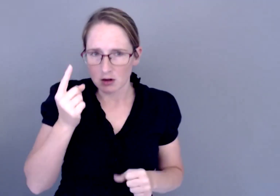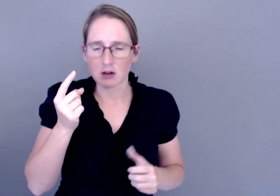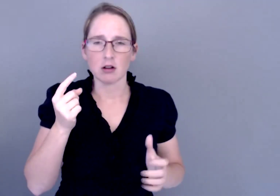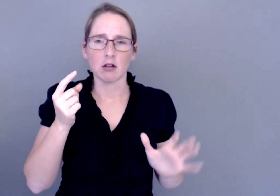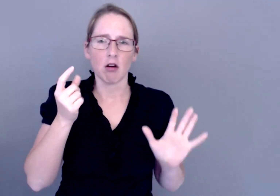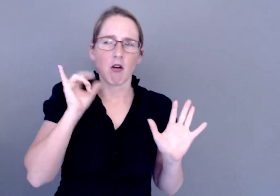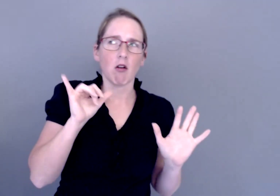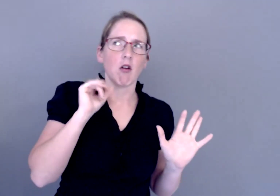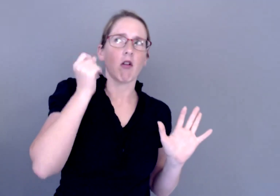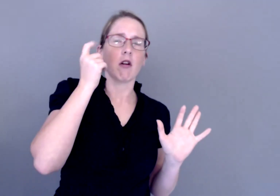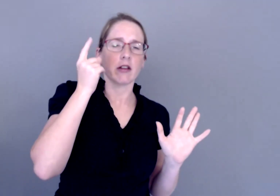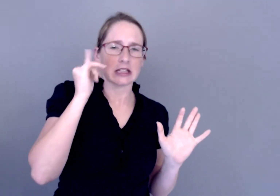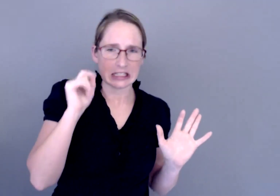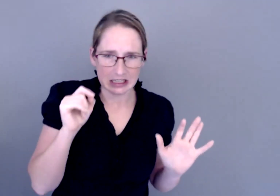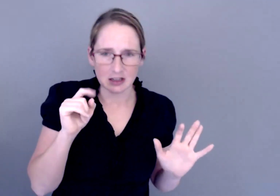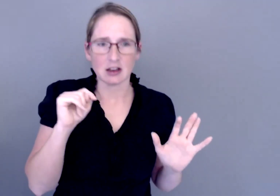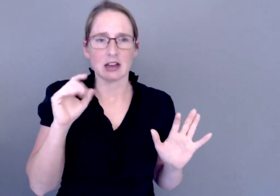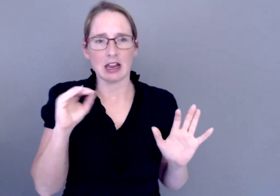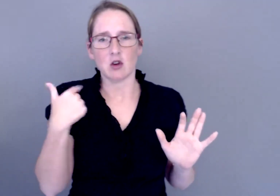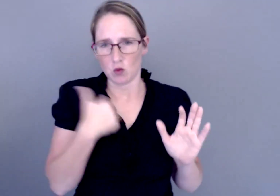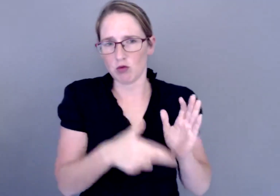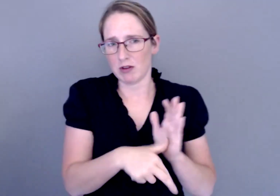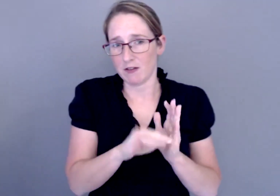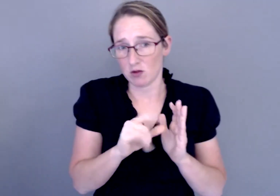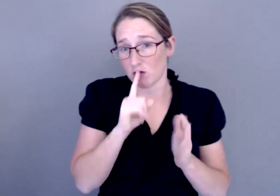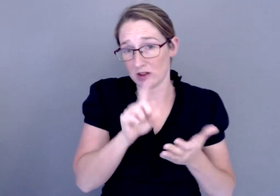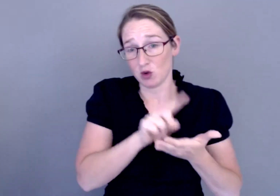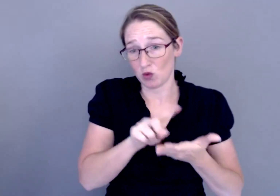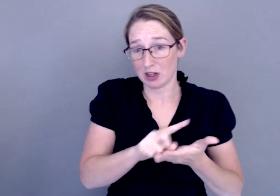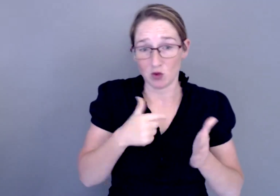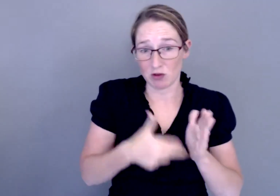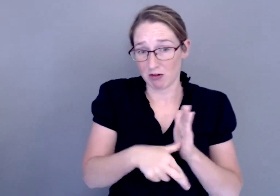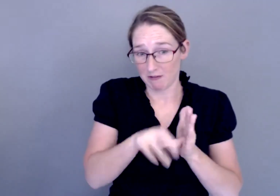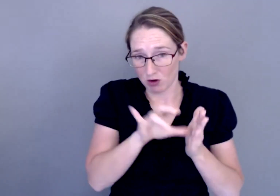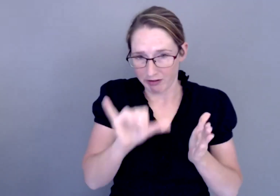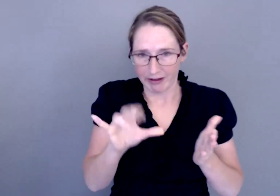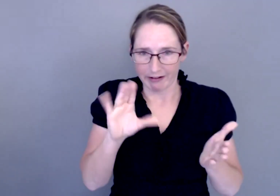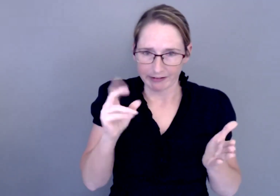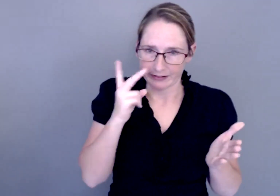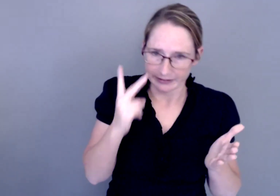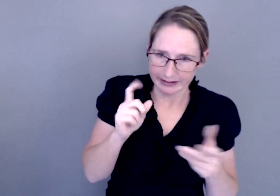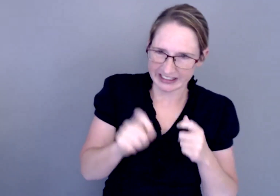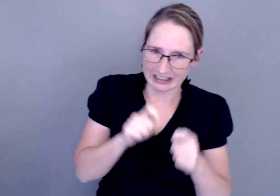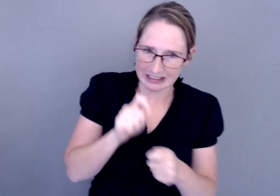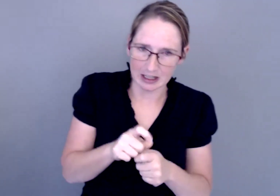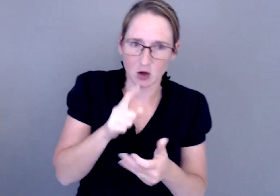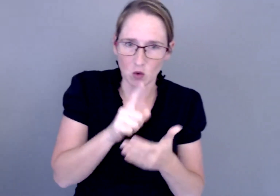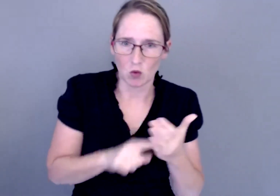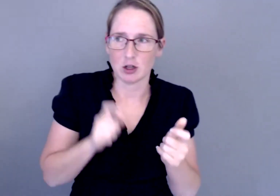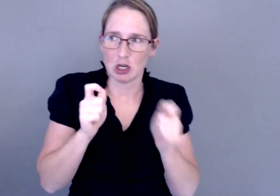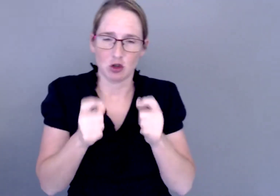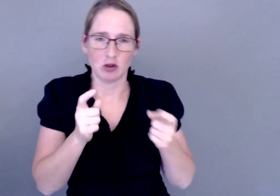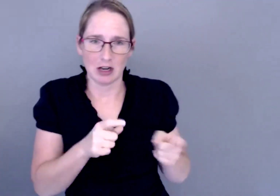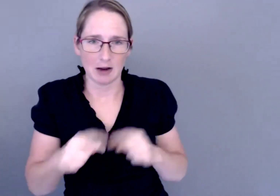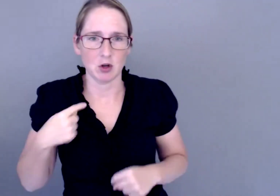it. We are reviewing it really weekly to see, what evolutions exist that we